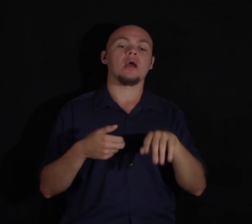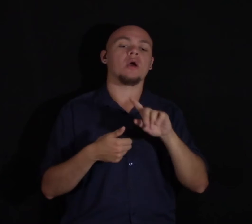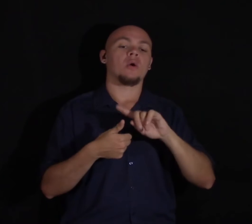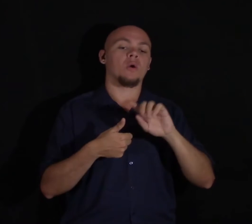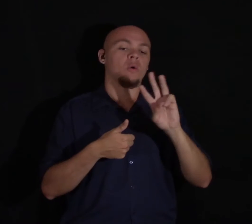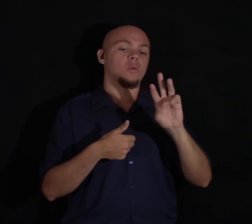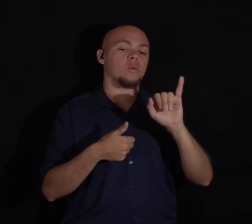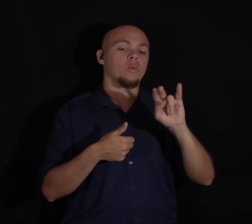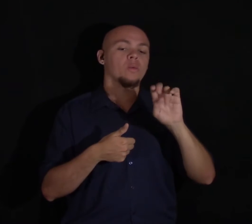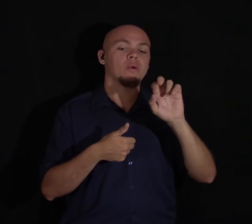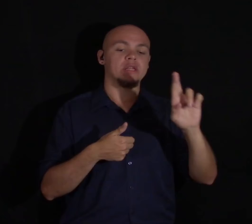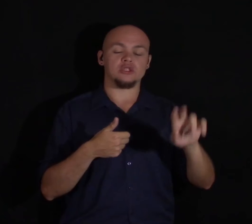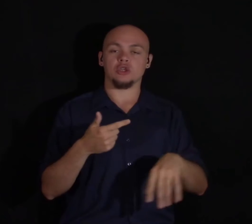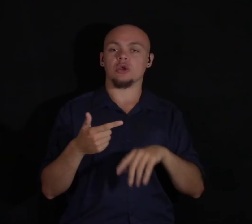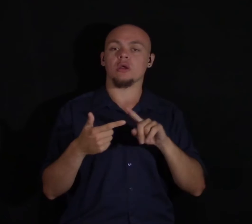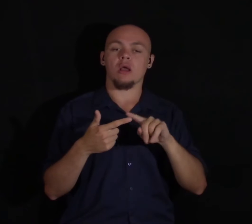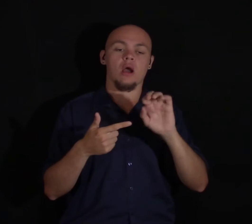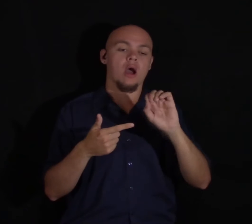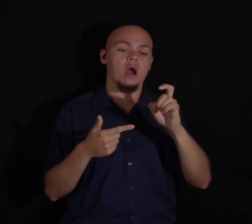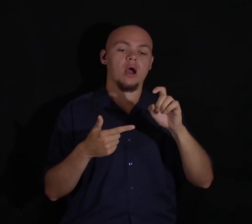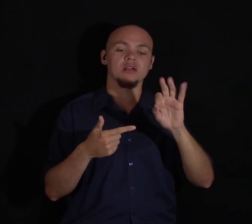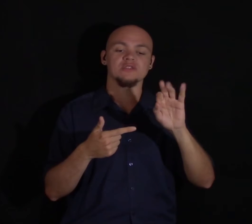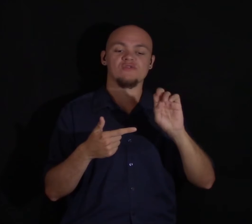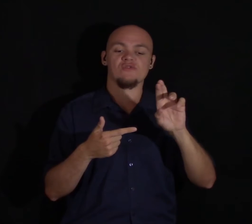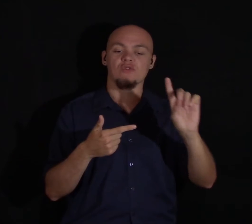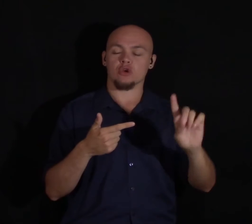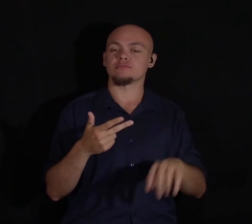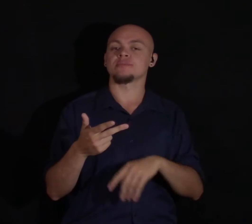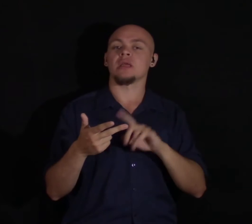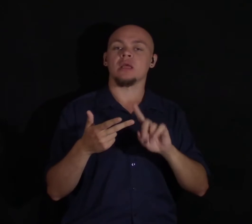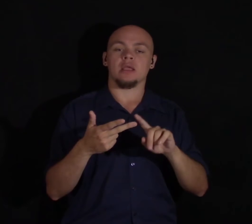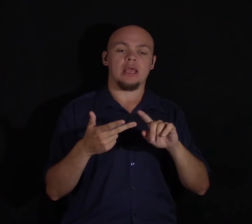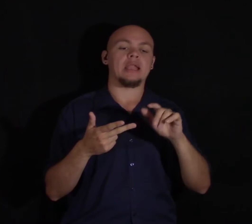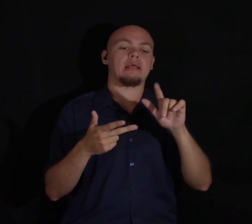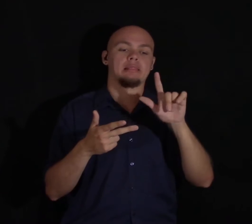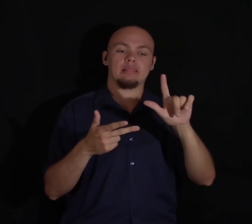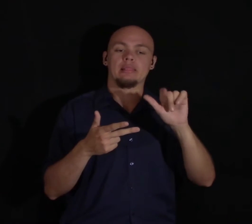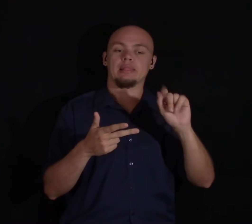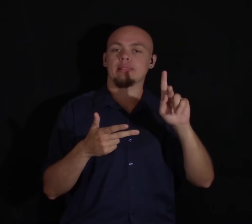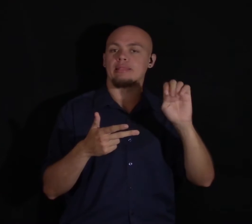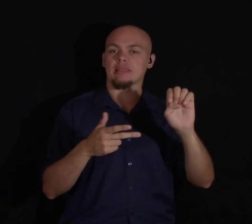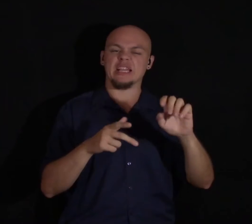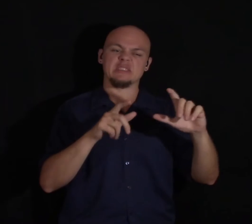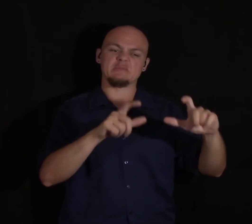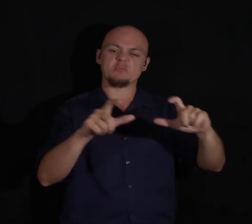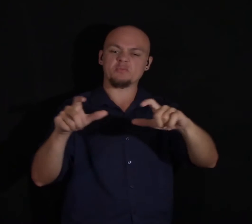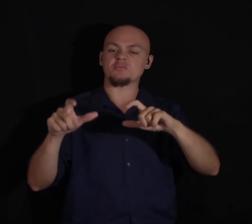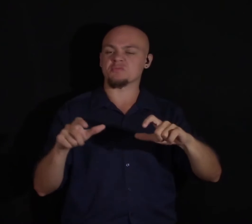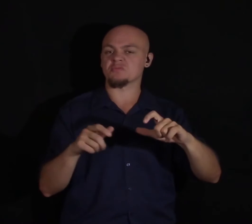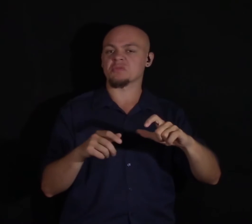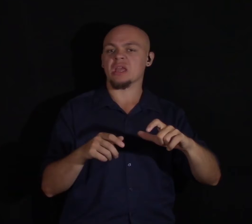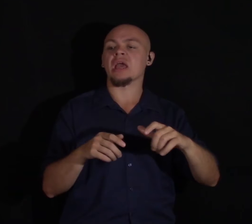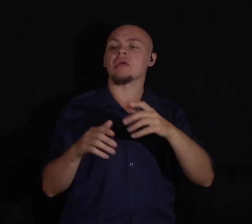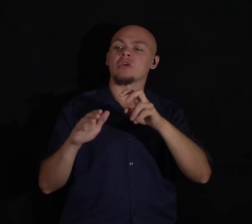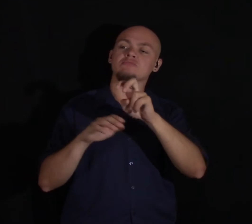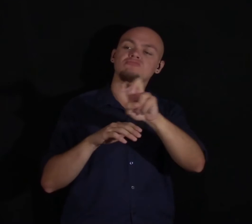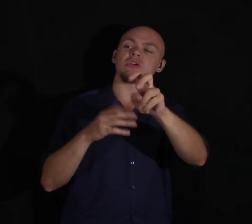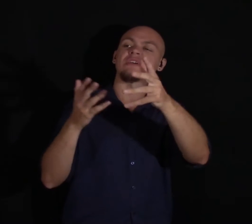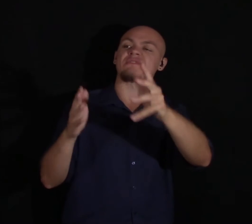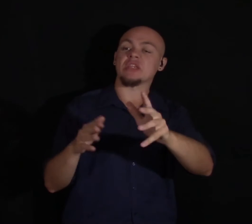Cumberland Lakes, resolving to arrive at the completion of this tour about the end of July. I packed up my